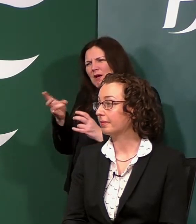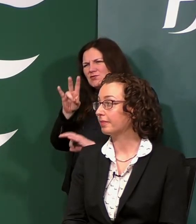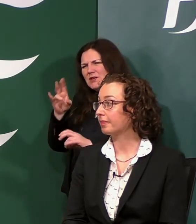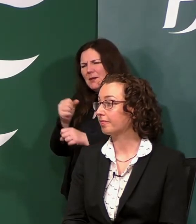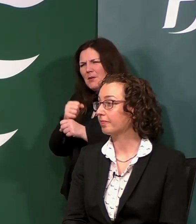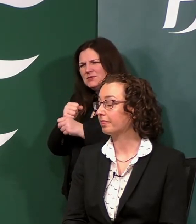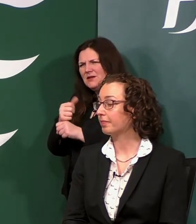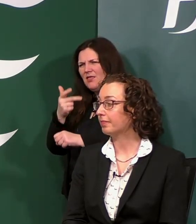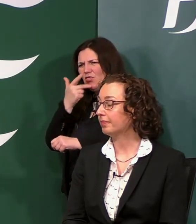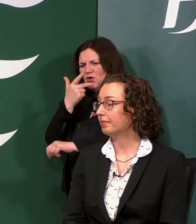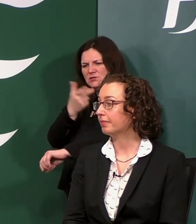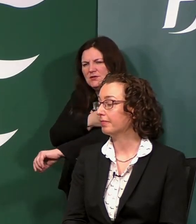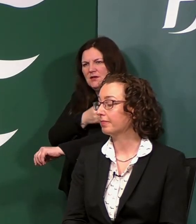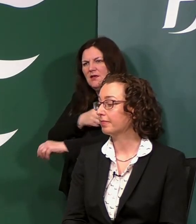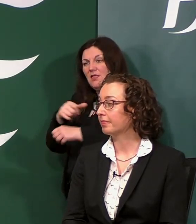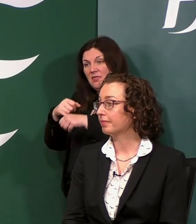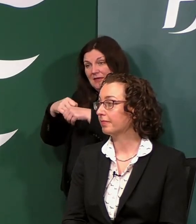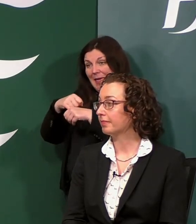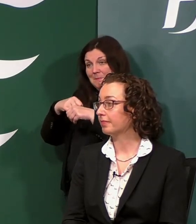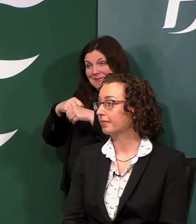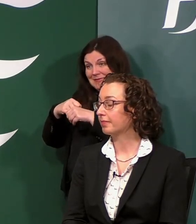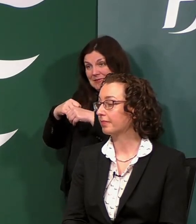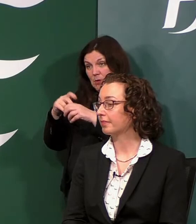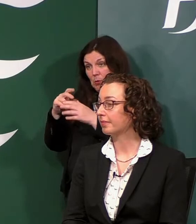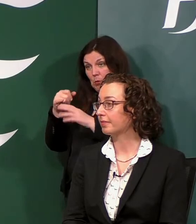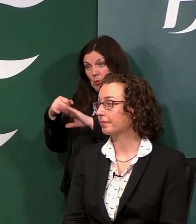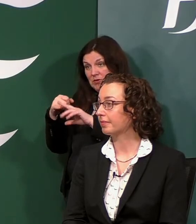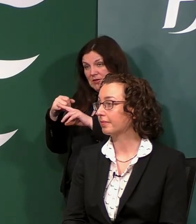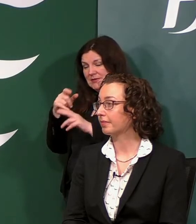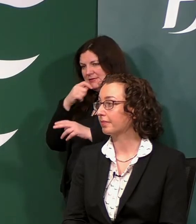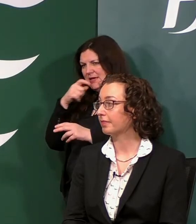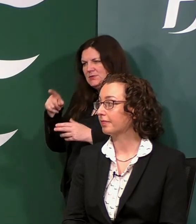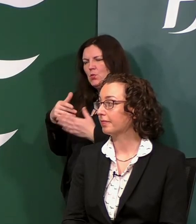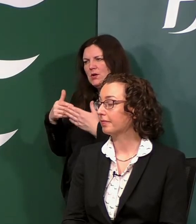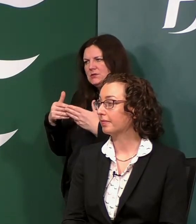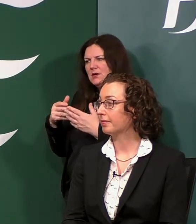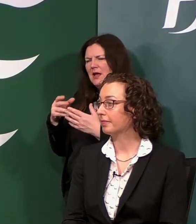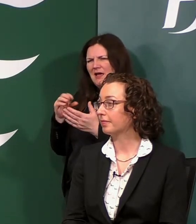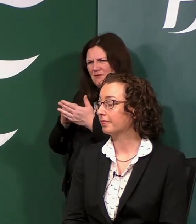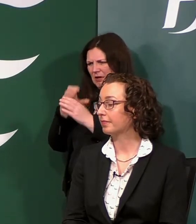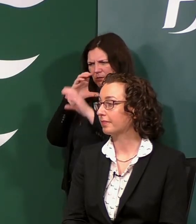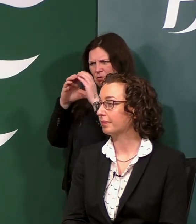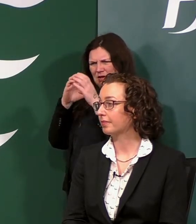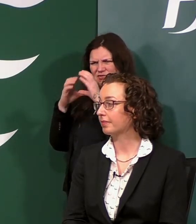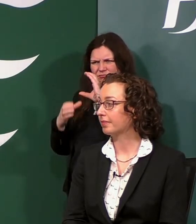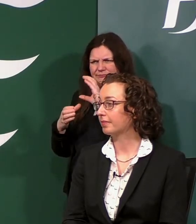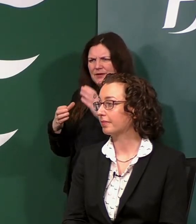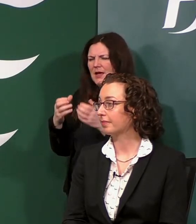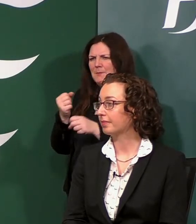Pharmacy Union, Paul, have been calling for, because of the miscommunication, any of the appointments which have been made for